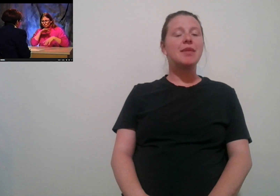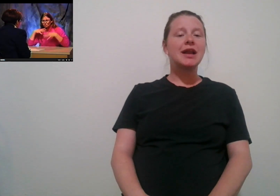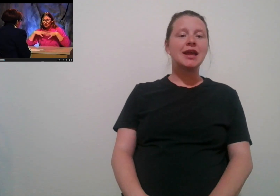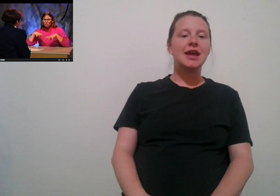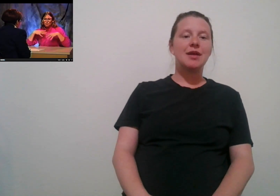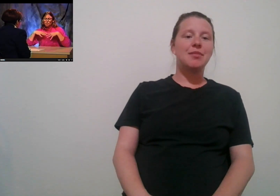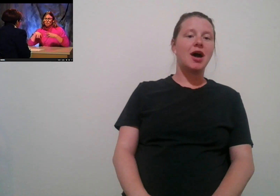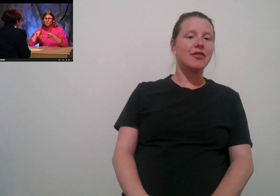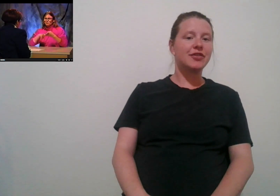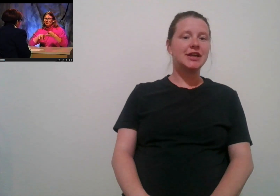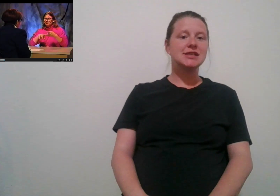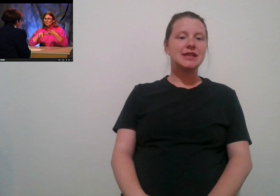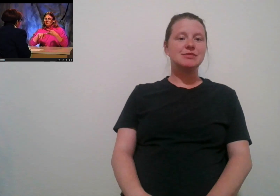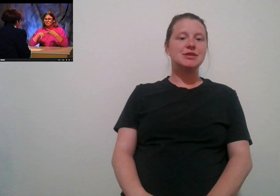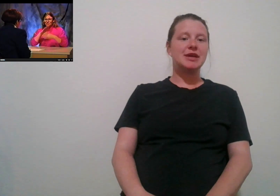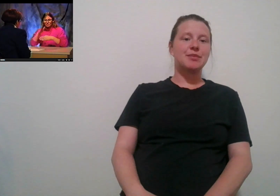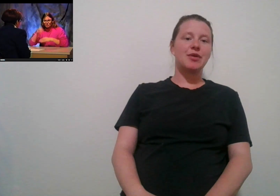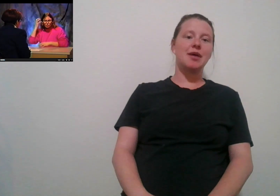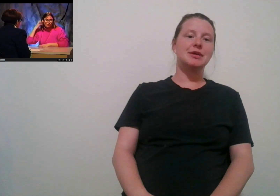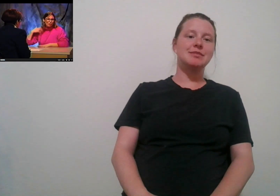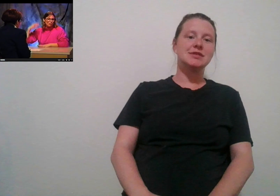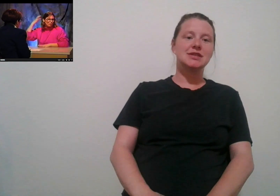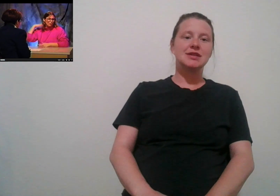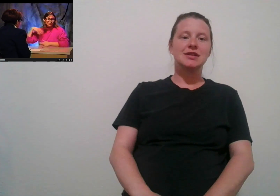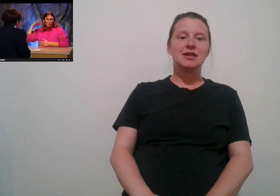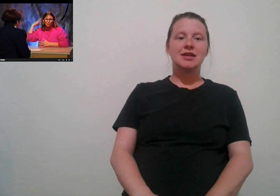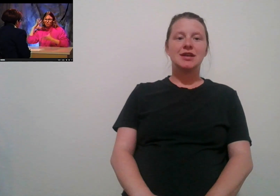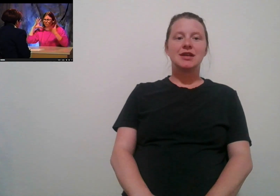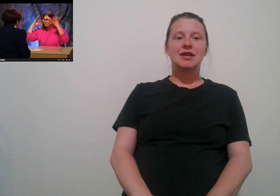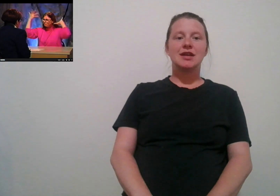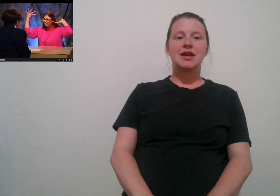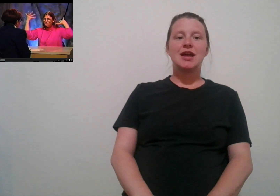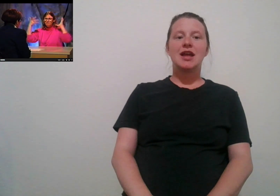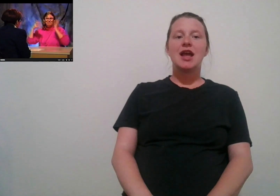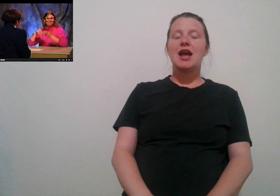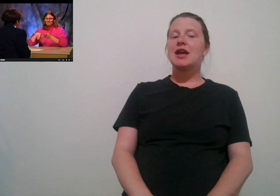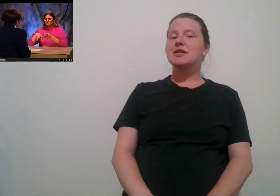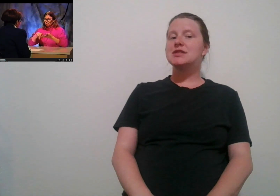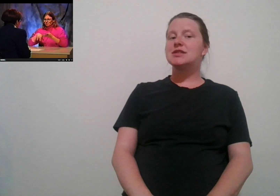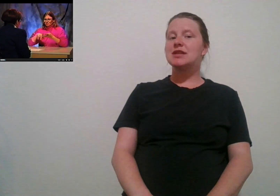So money and poverty seem to be the problems.